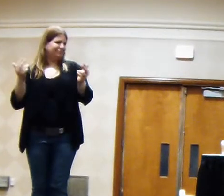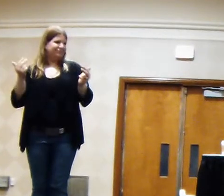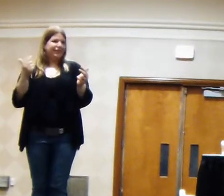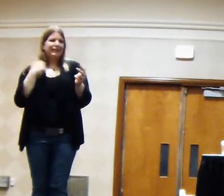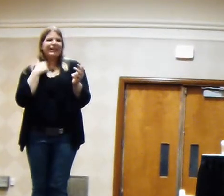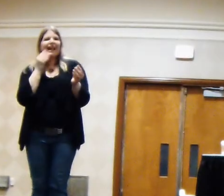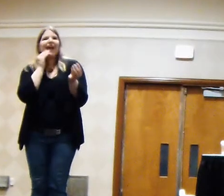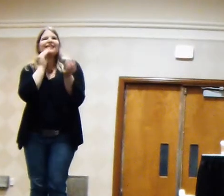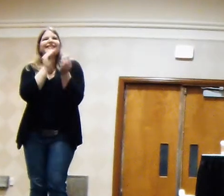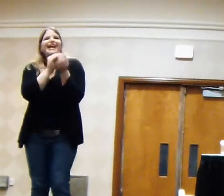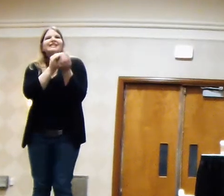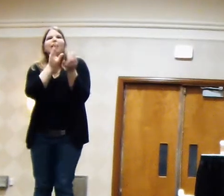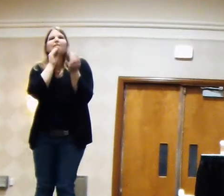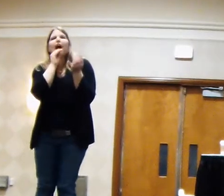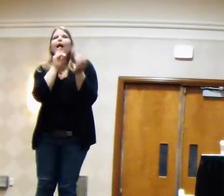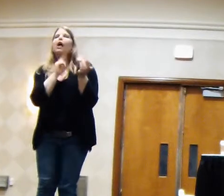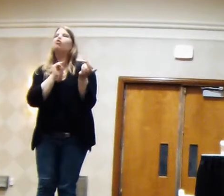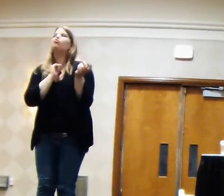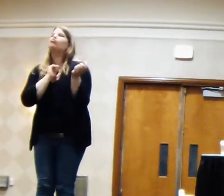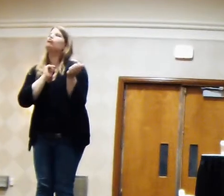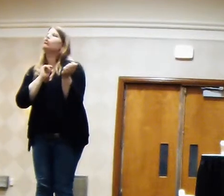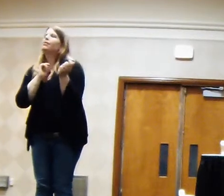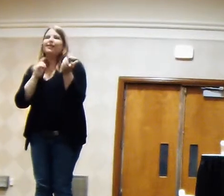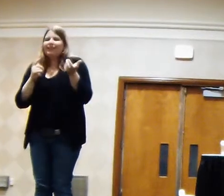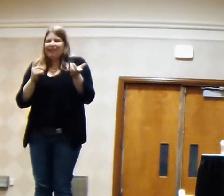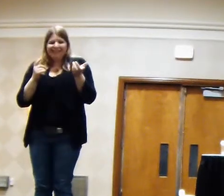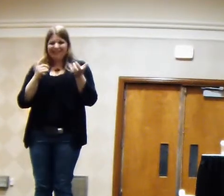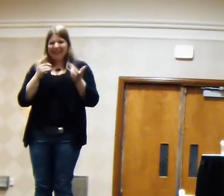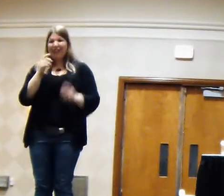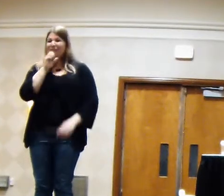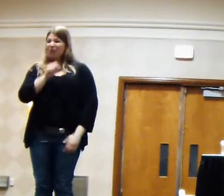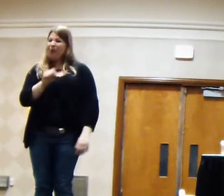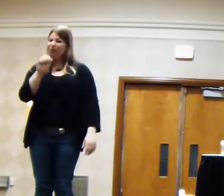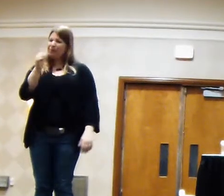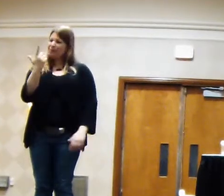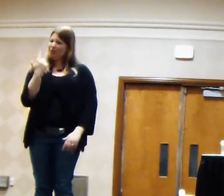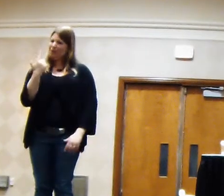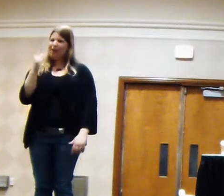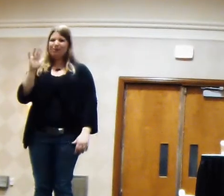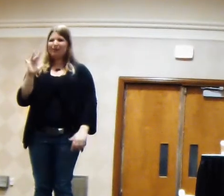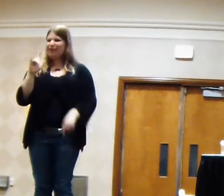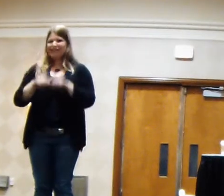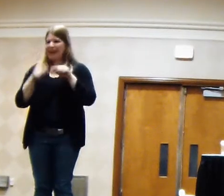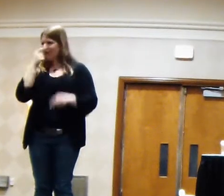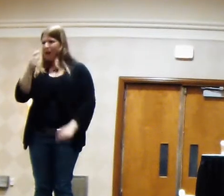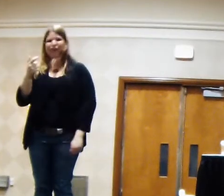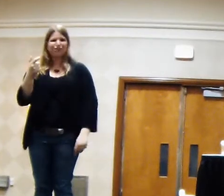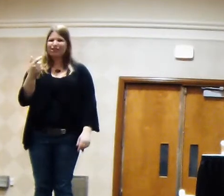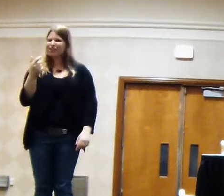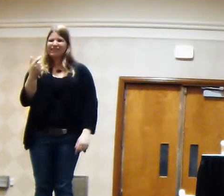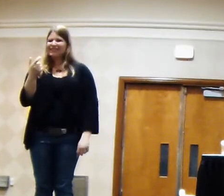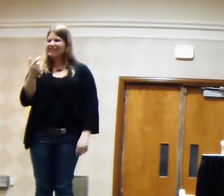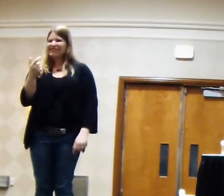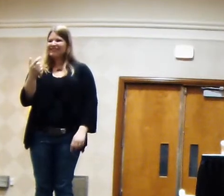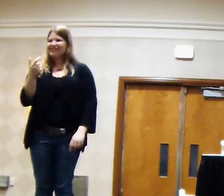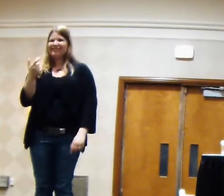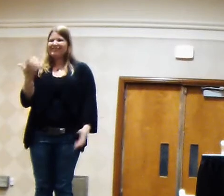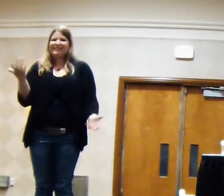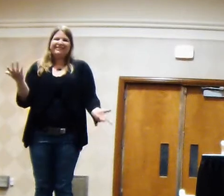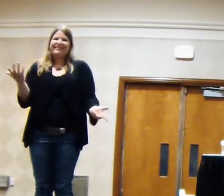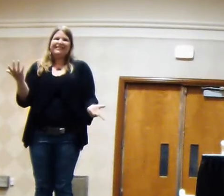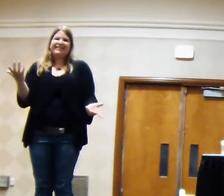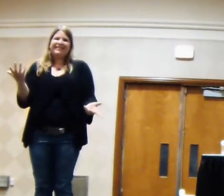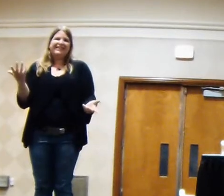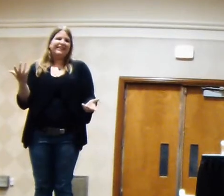kissing the duck, they just can't take it. And they're old, they're like 21 and 25. So they haven't really seen that much of my stuff.